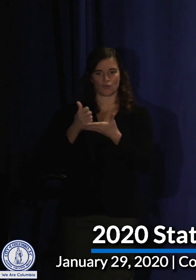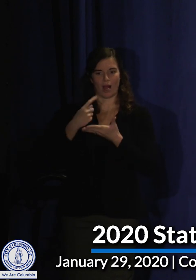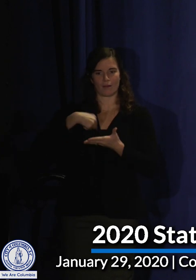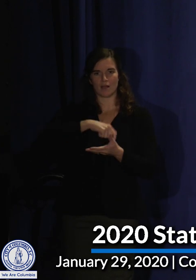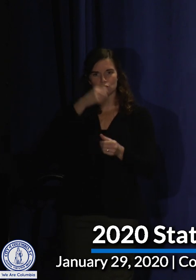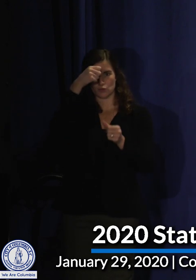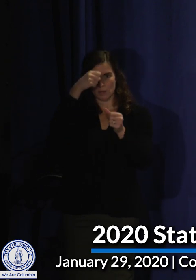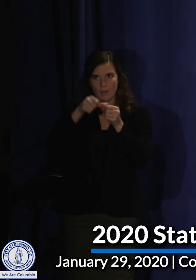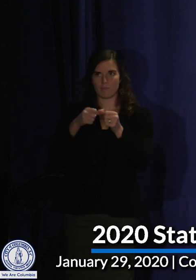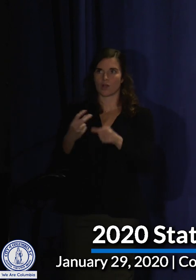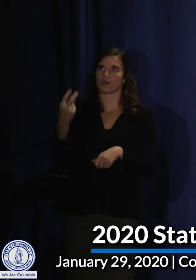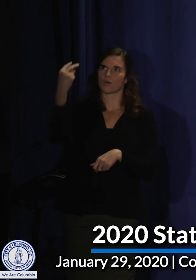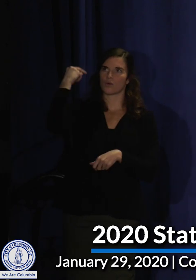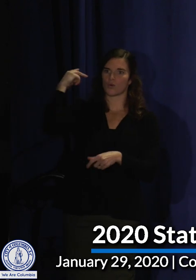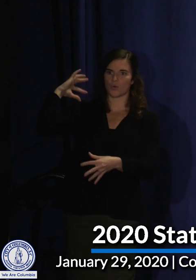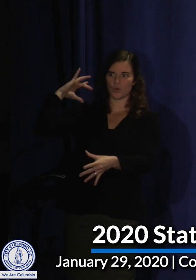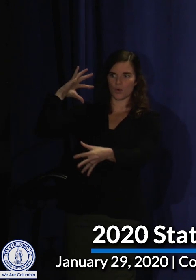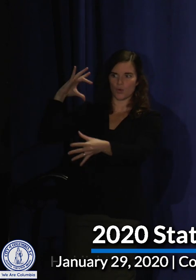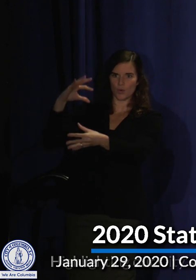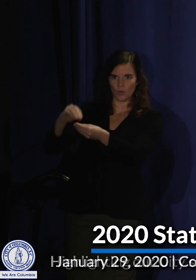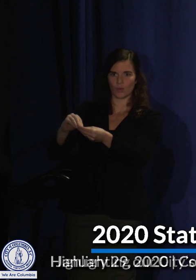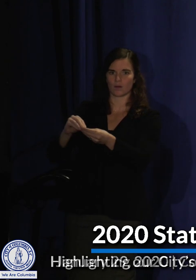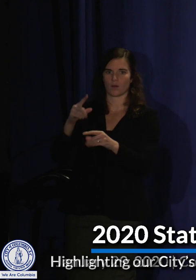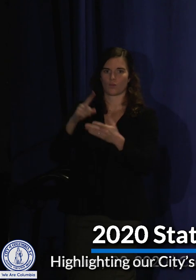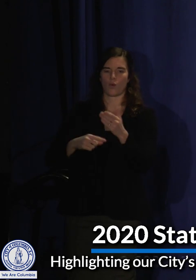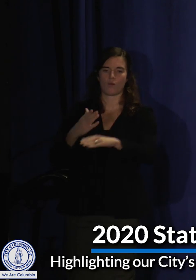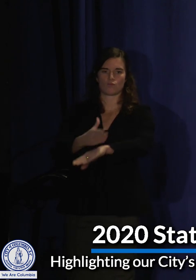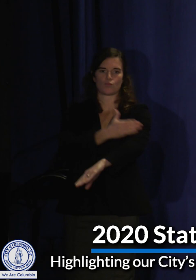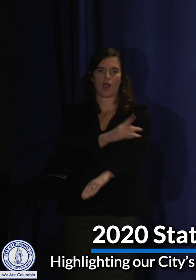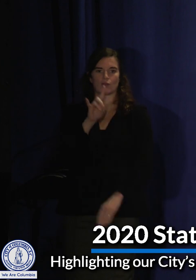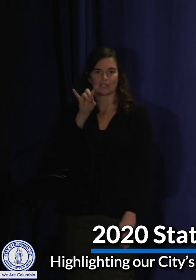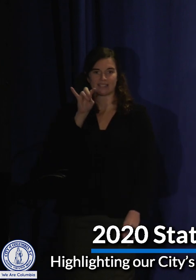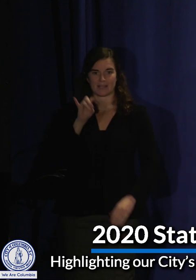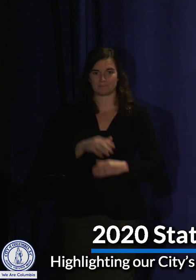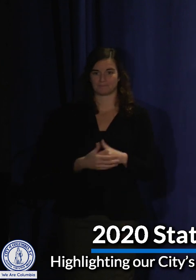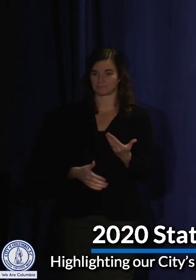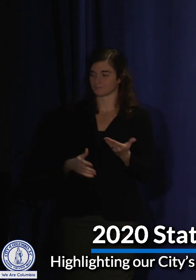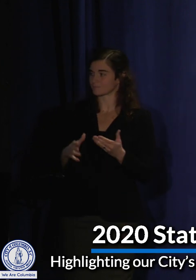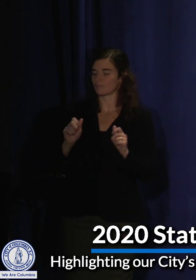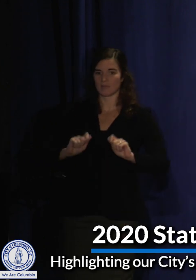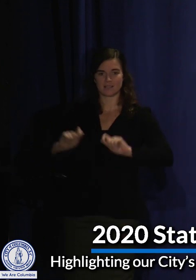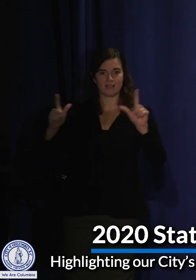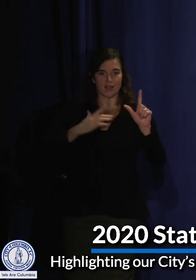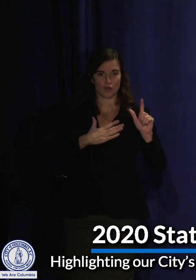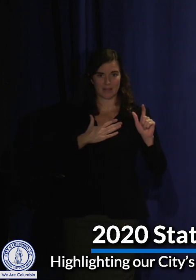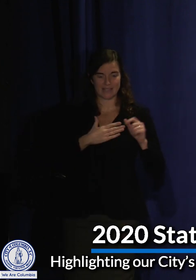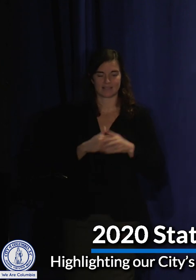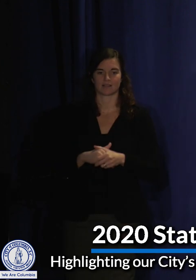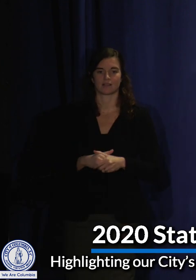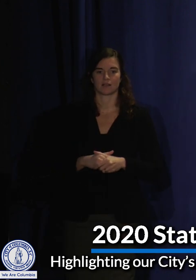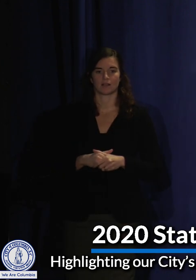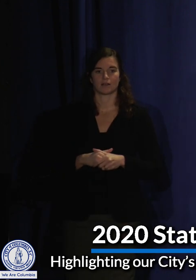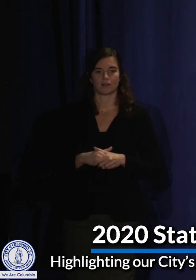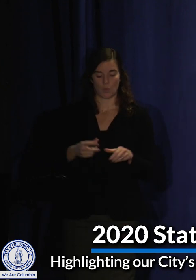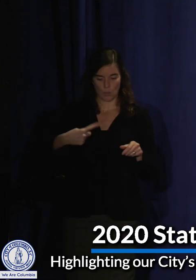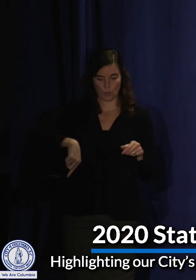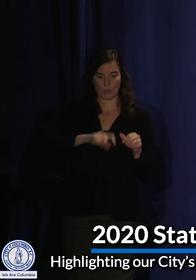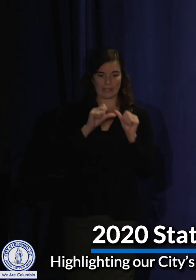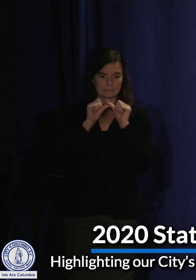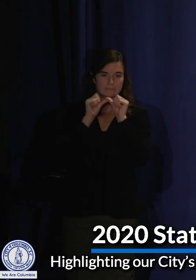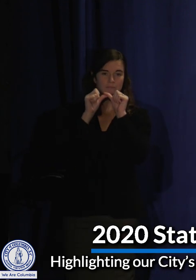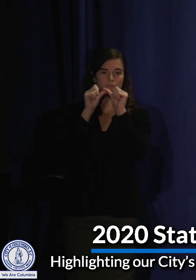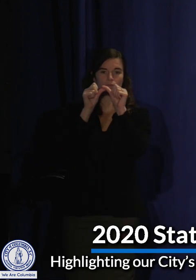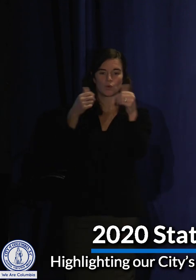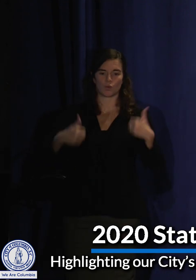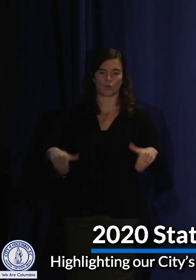progress that we made. Let's cue the slideshow, team. How we've continued this